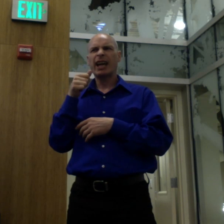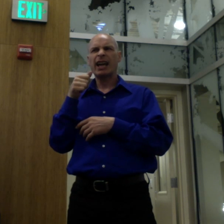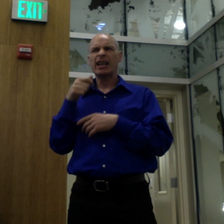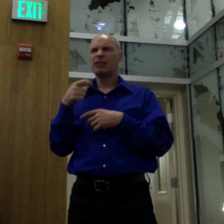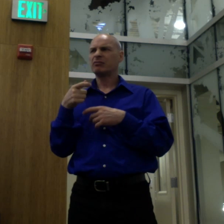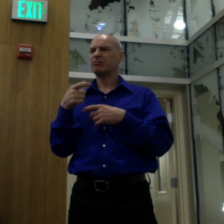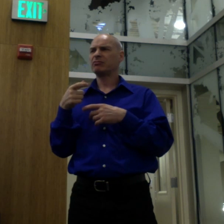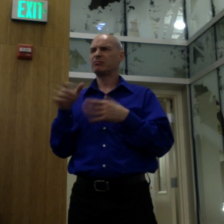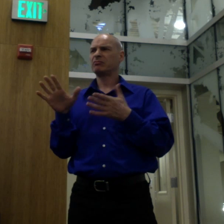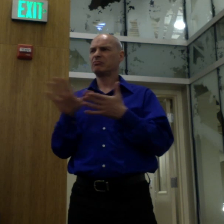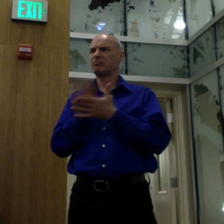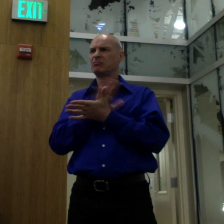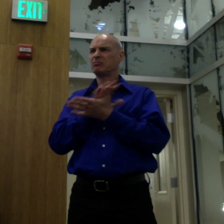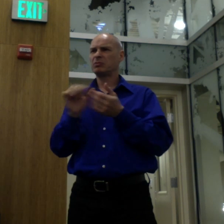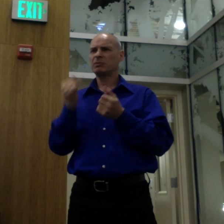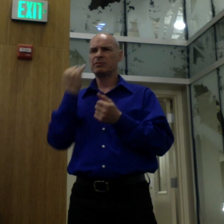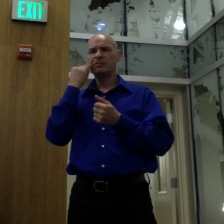while?